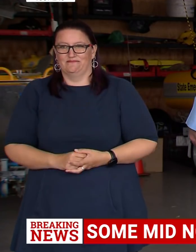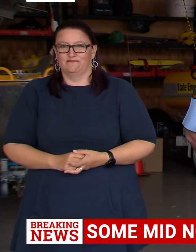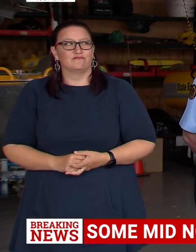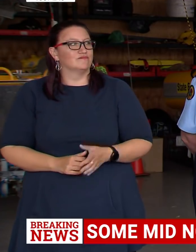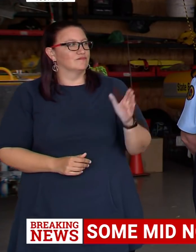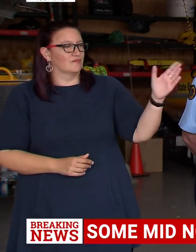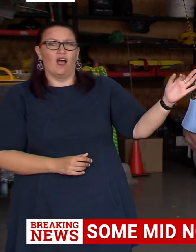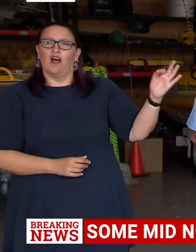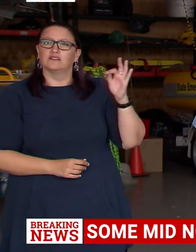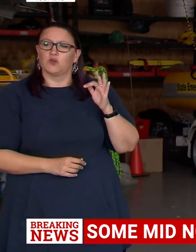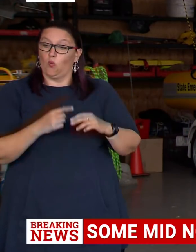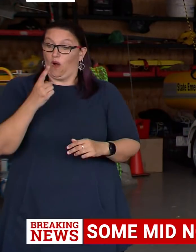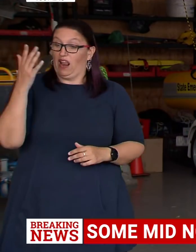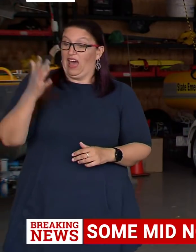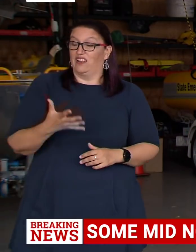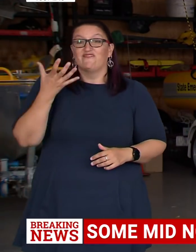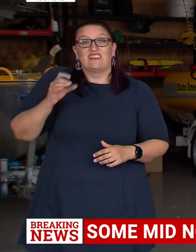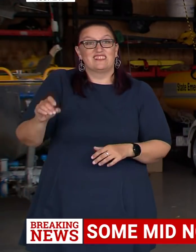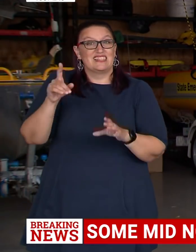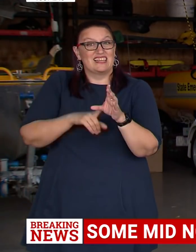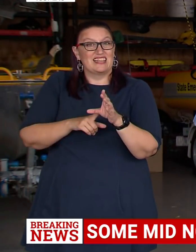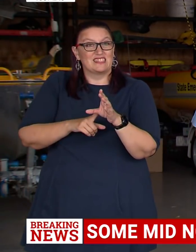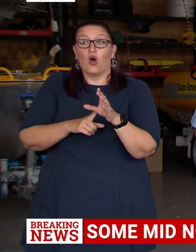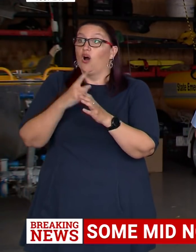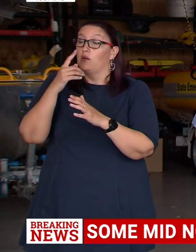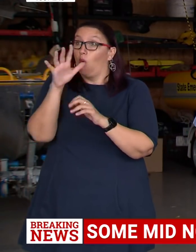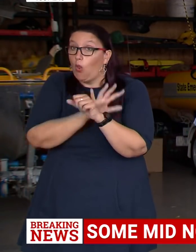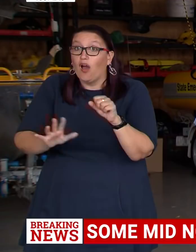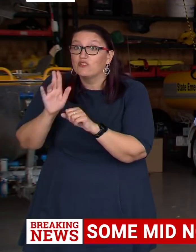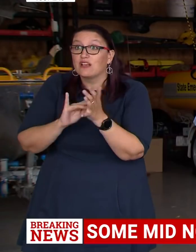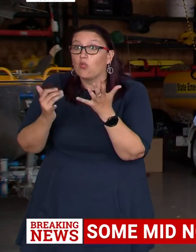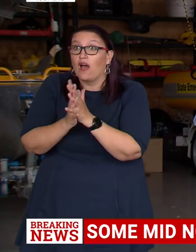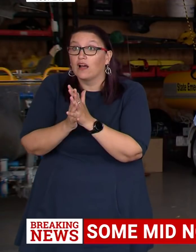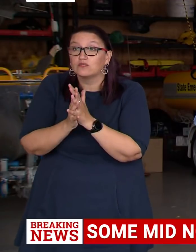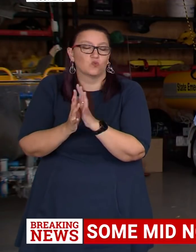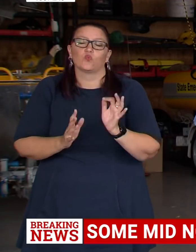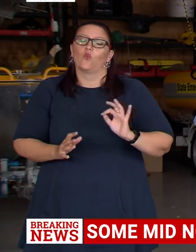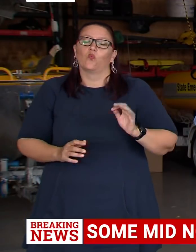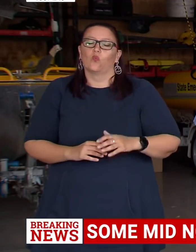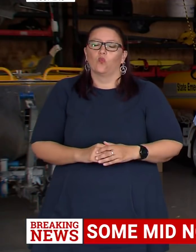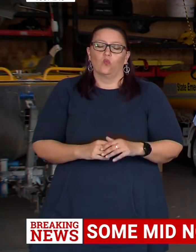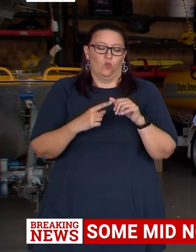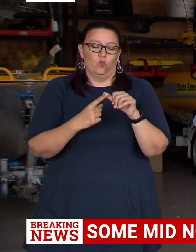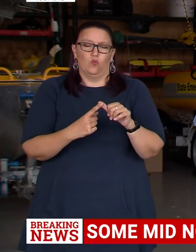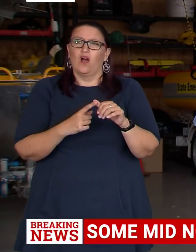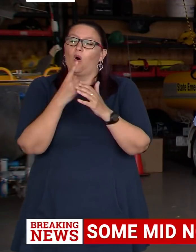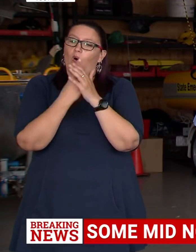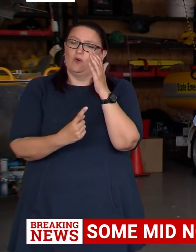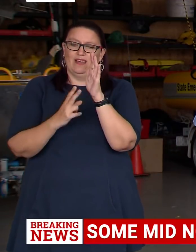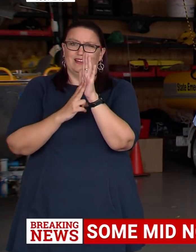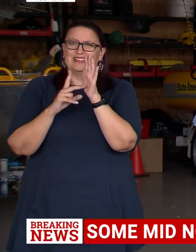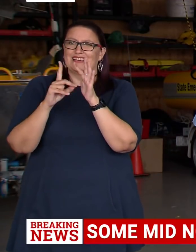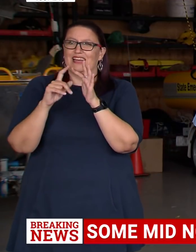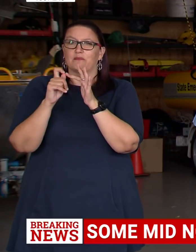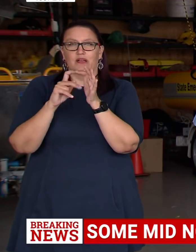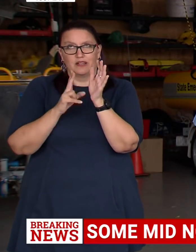1 in 50-year event, are you saying statewide or just in the Nepean? Just in the Nepean region. So, for example, in some parts of the state, it's a